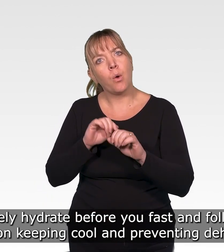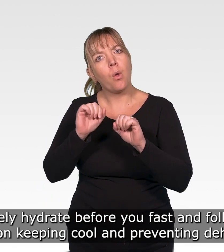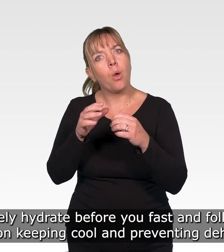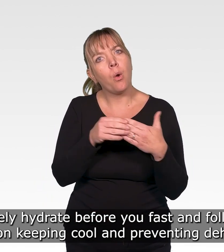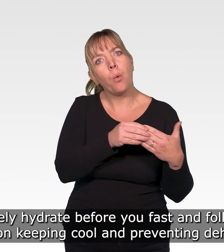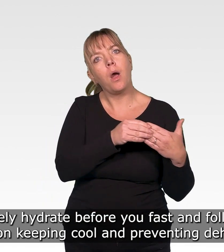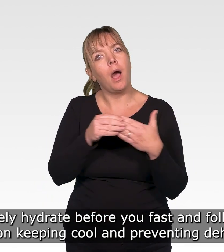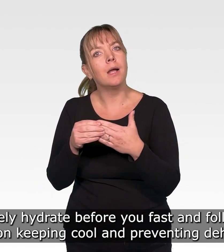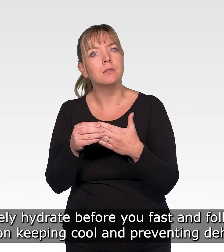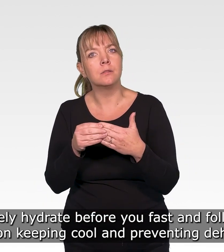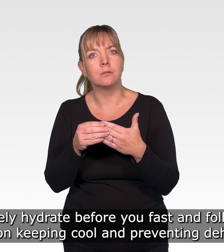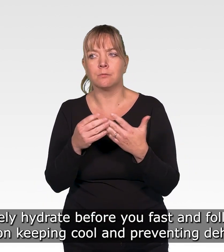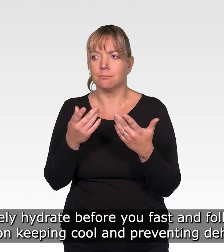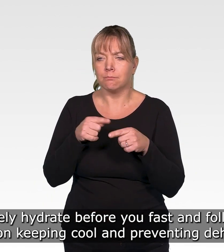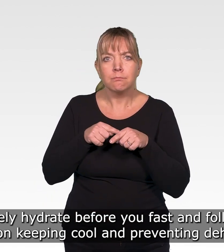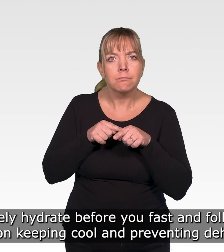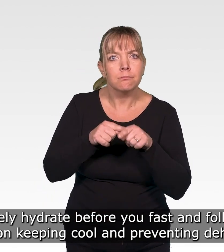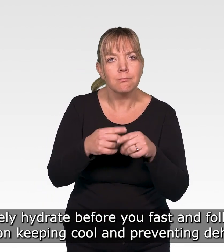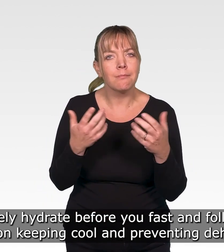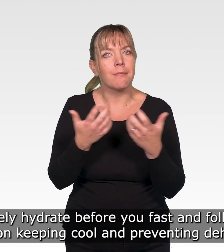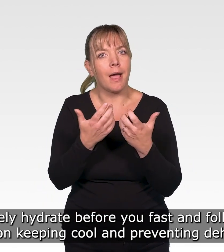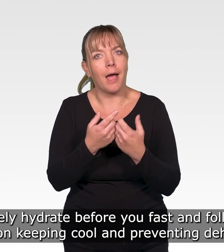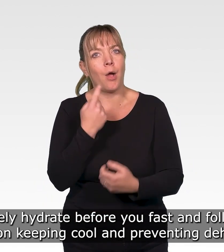cool and preventing dehydration.